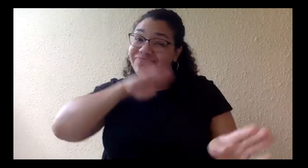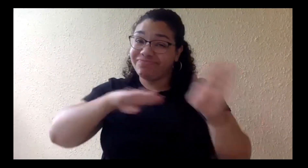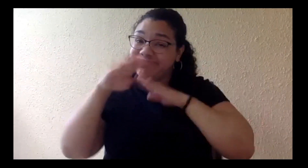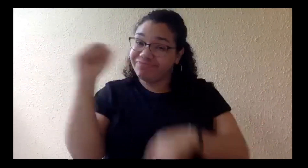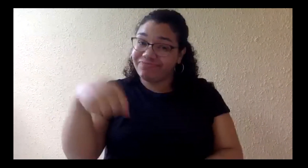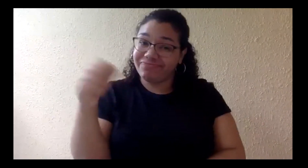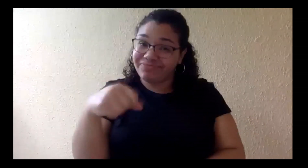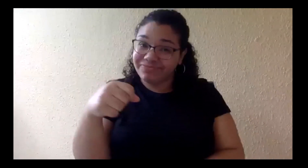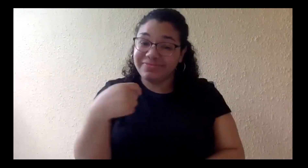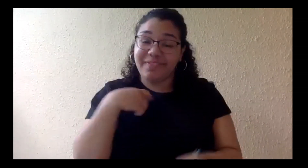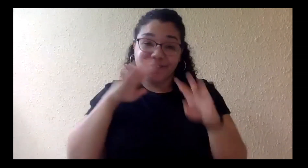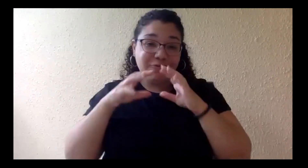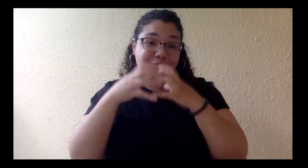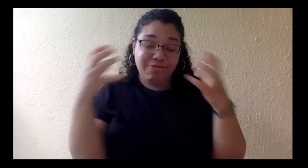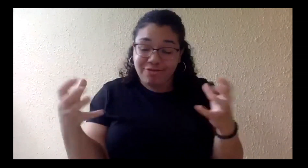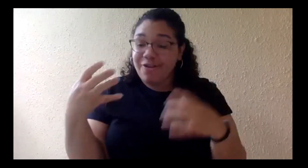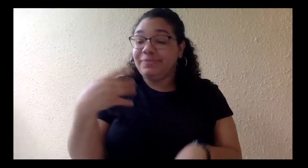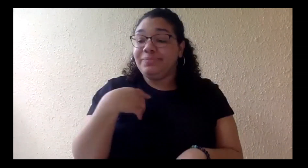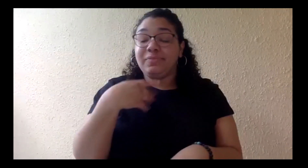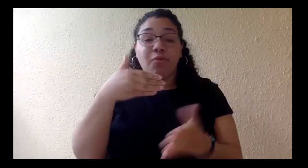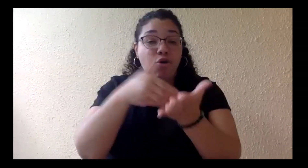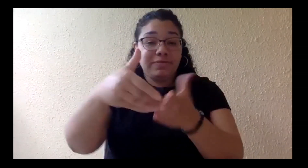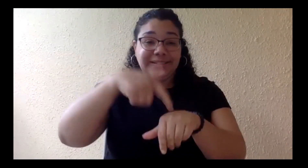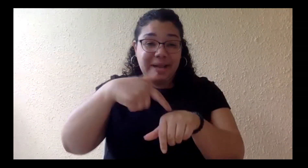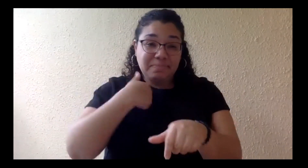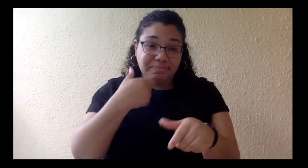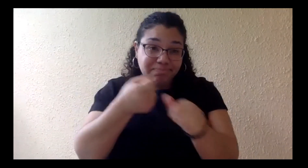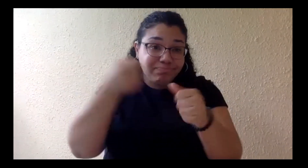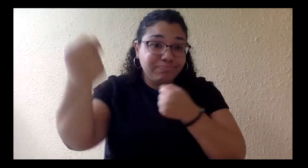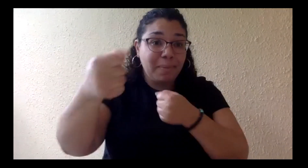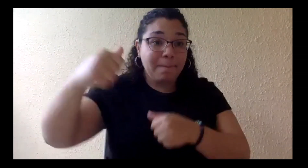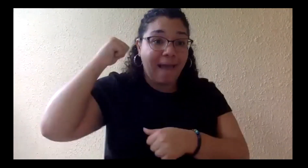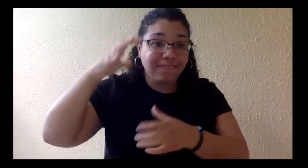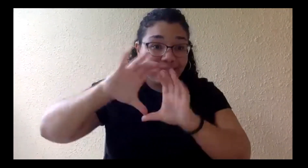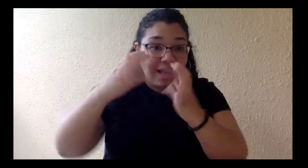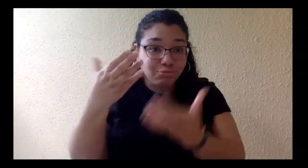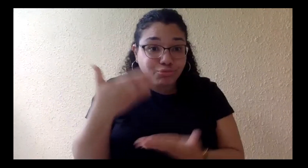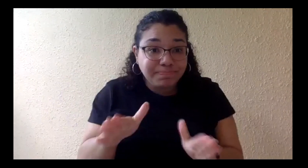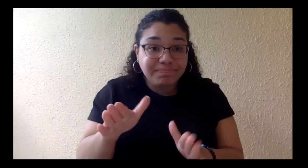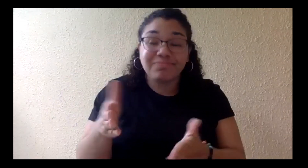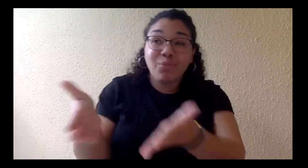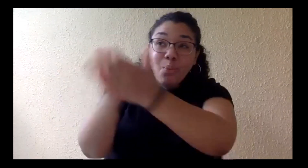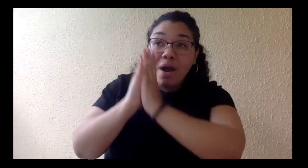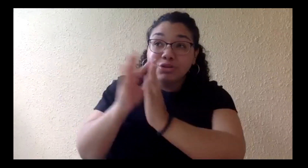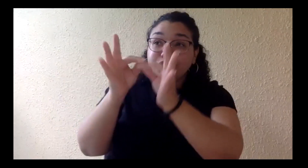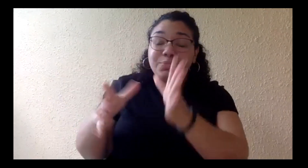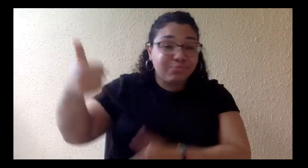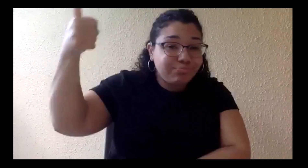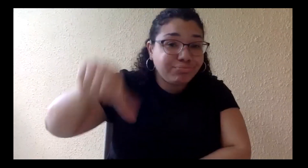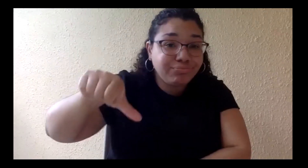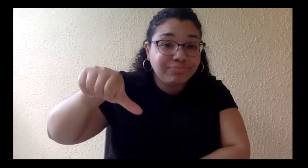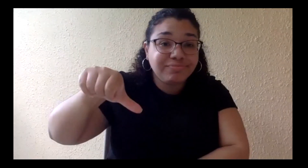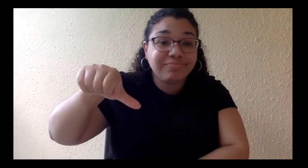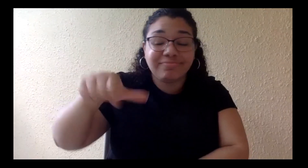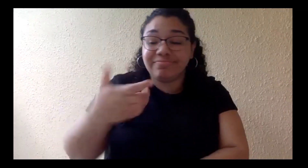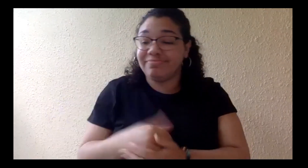journey, which meant I encountered a lot of frustrating things. A lot of times I was put in the back of a